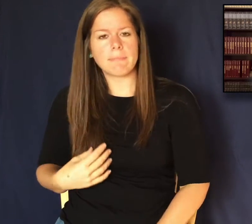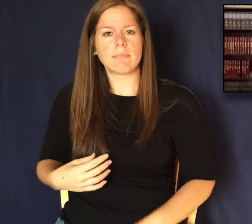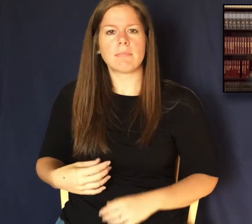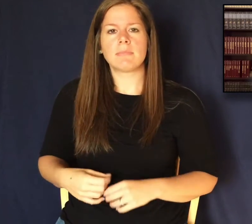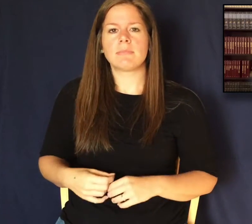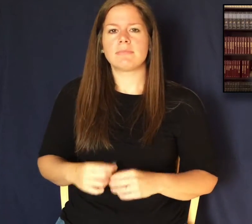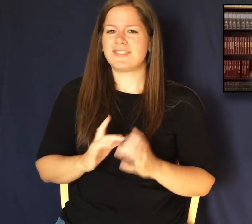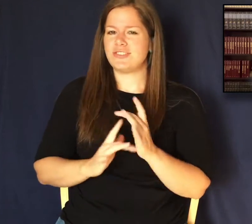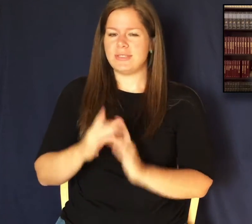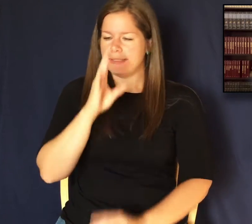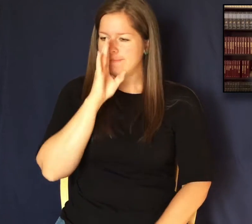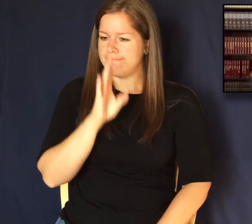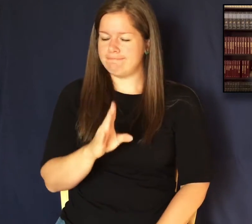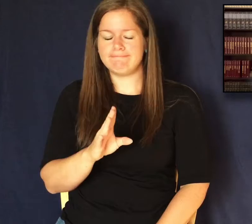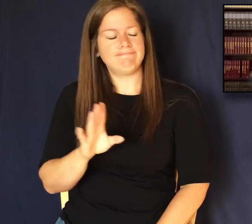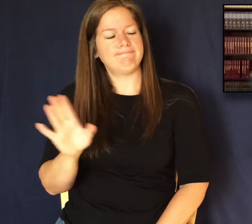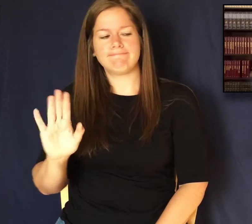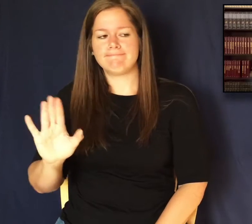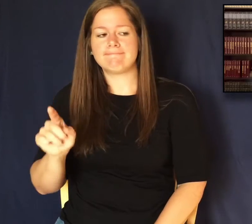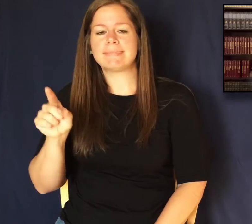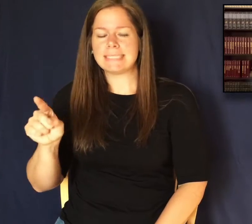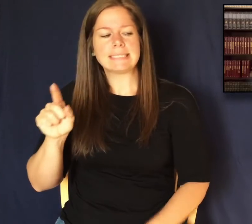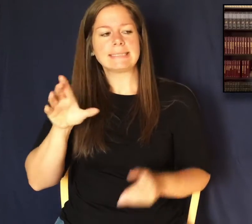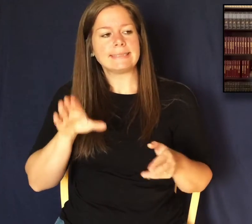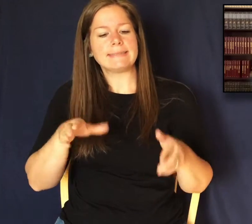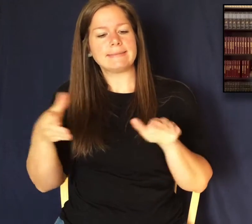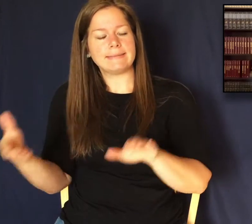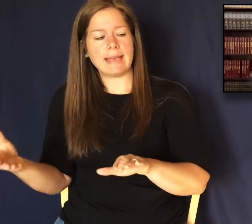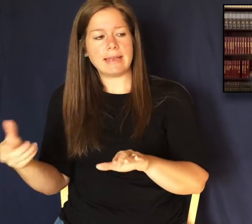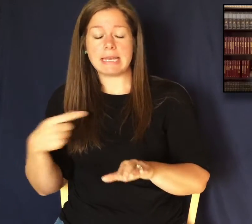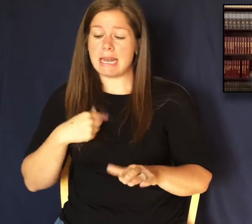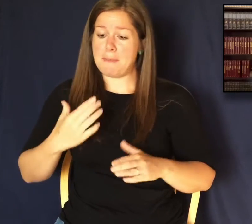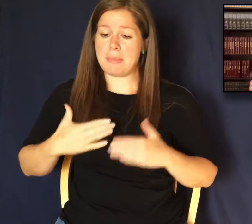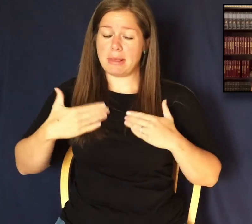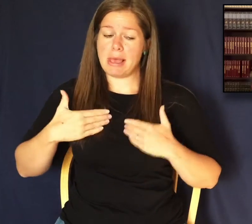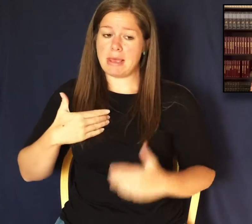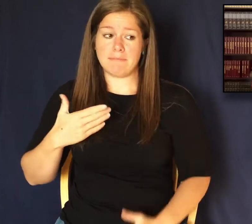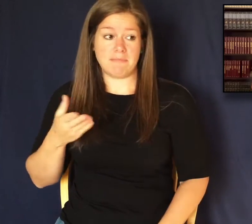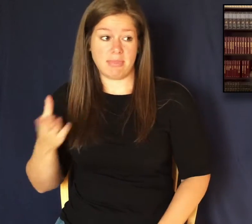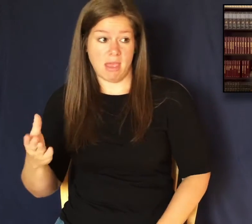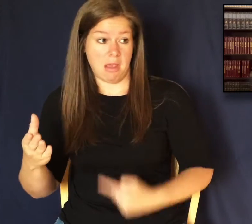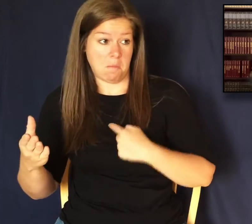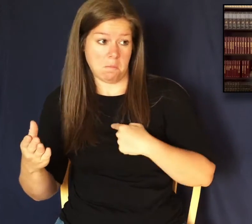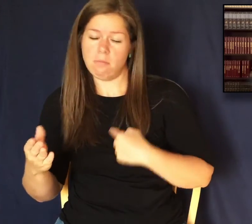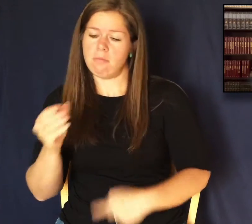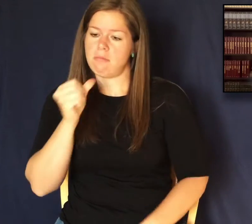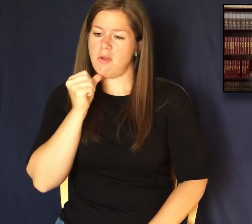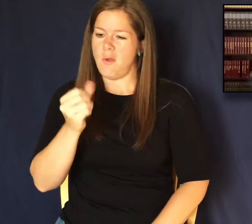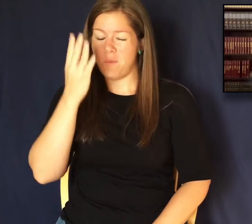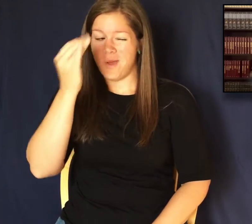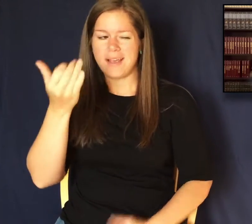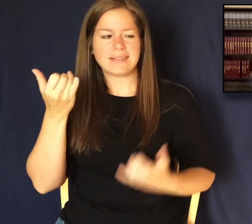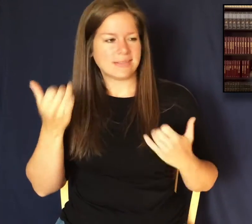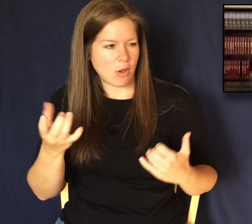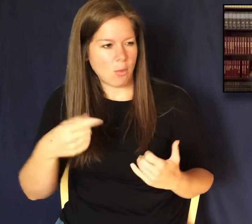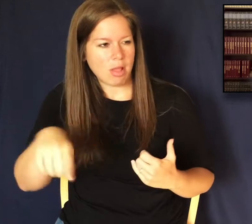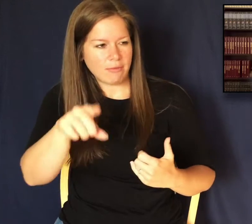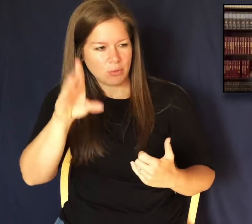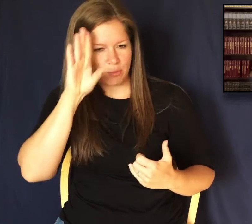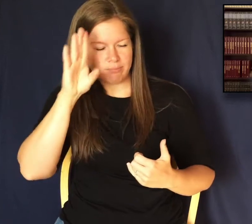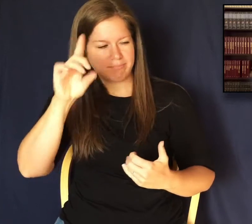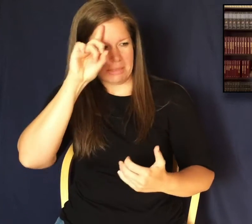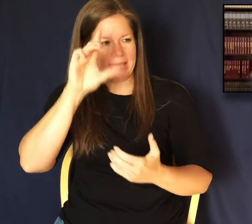plainly, "Lazarus has died, and for your sake I am glad that I was not there, so that you may believe, but let us go to